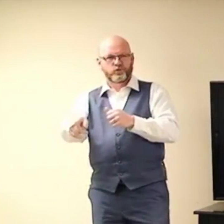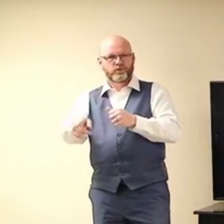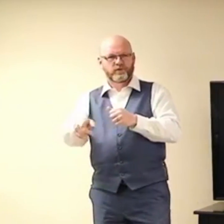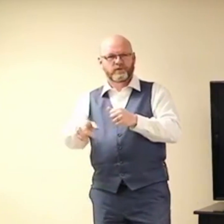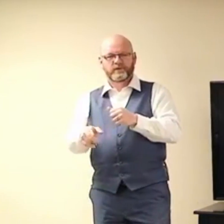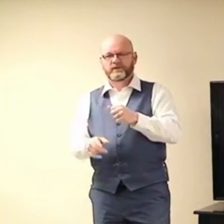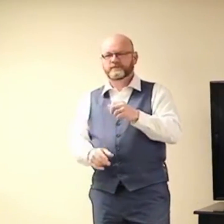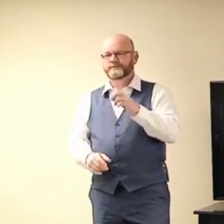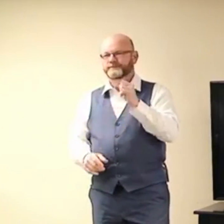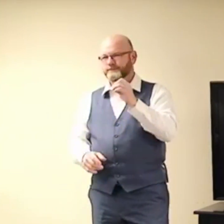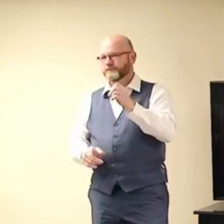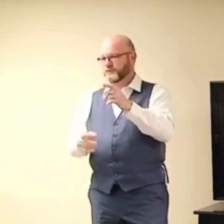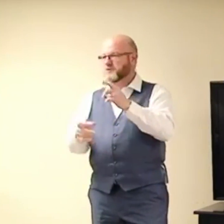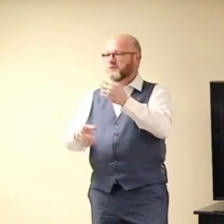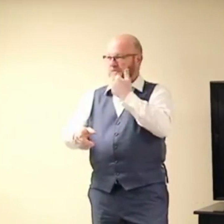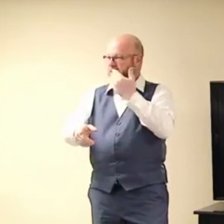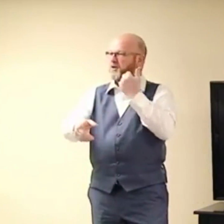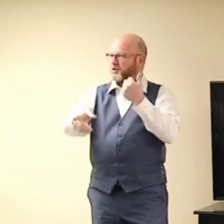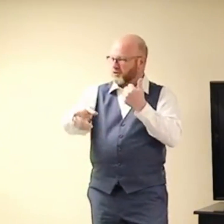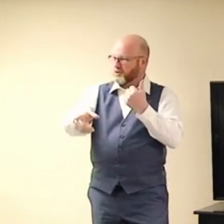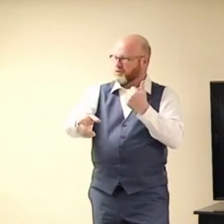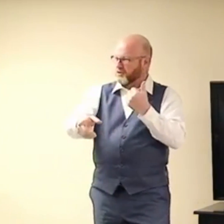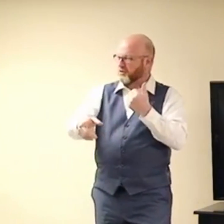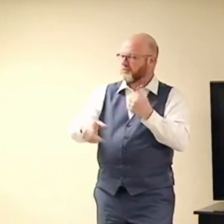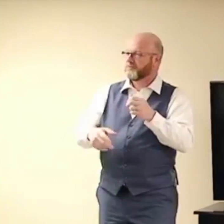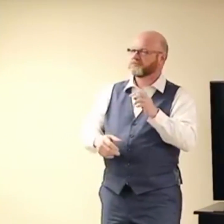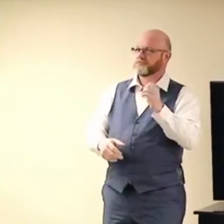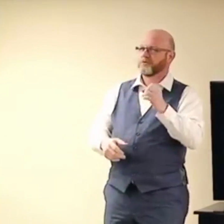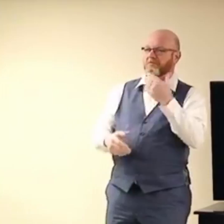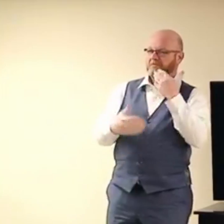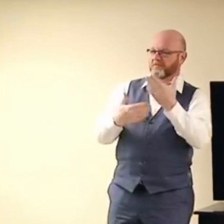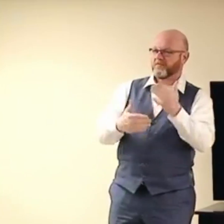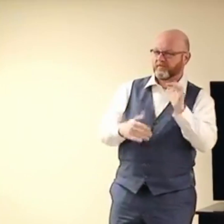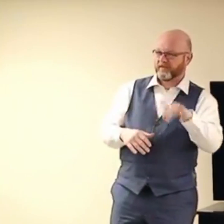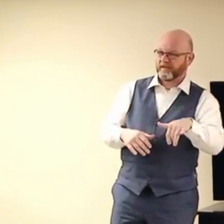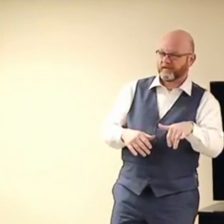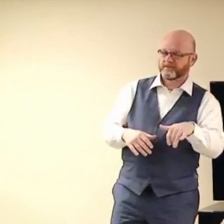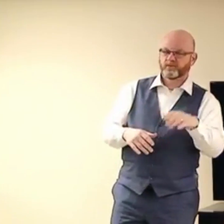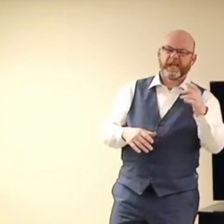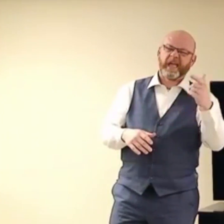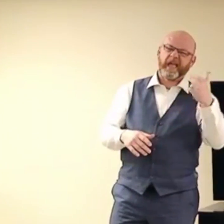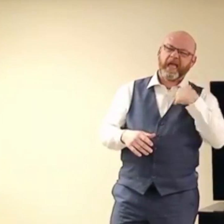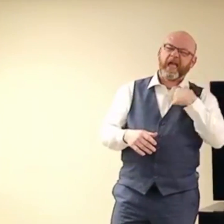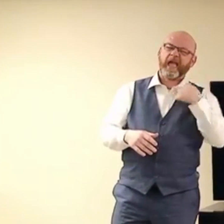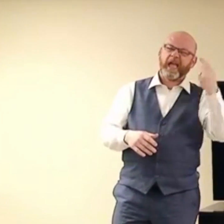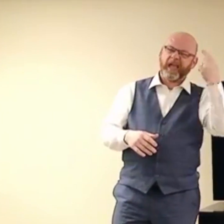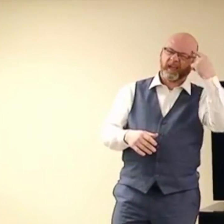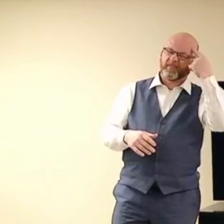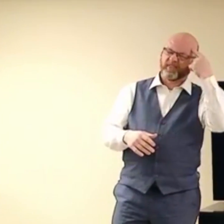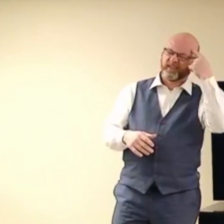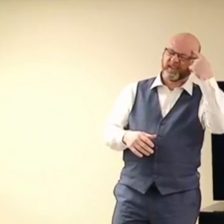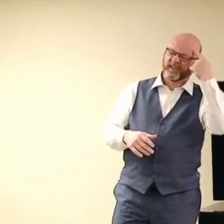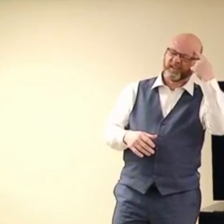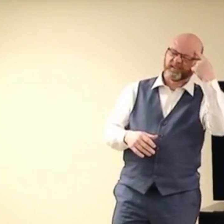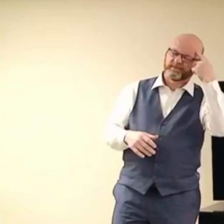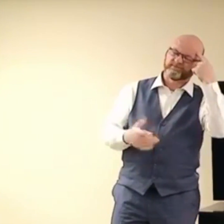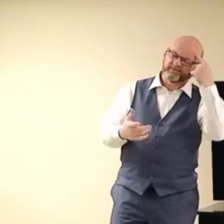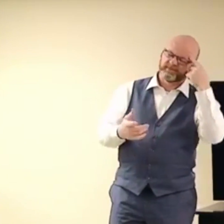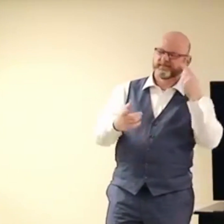at the hospital with Mom. She's better now. She's better now. We're very thankful to the Lord for that. And I